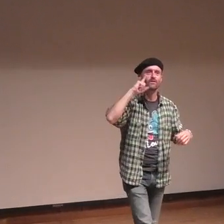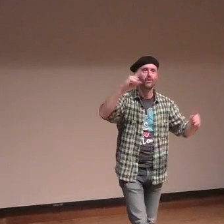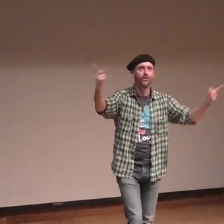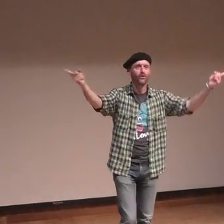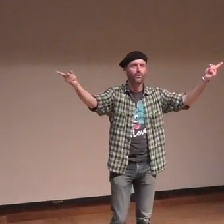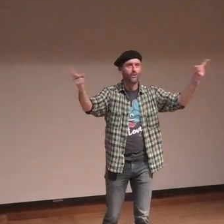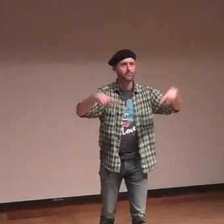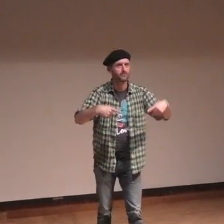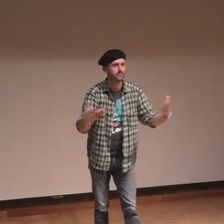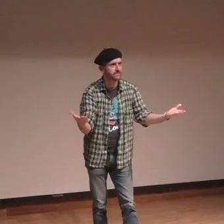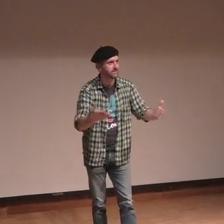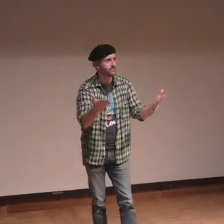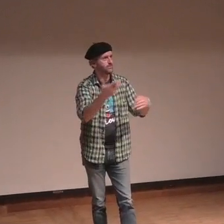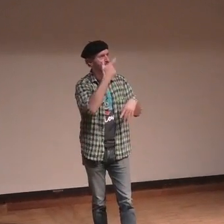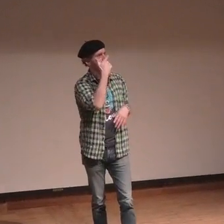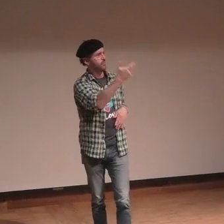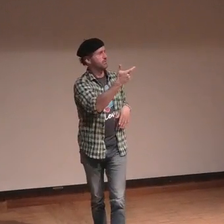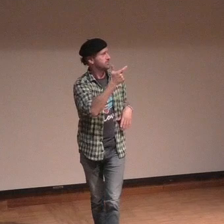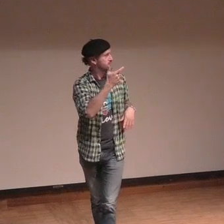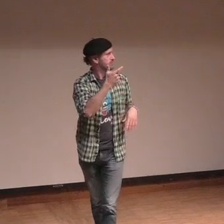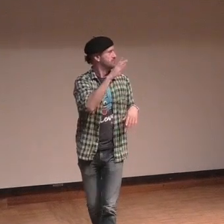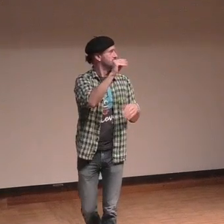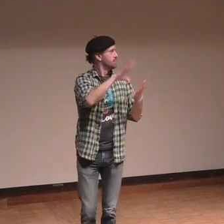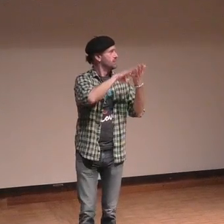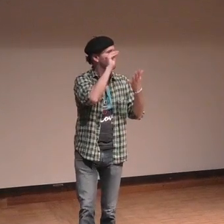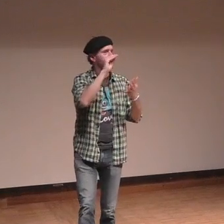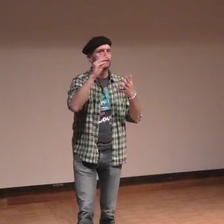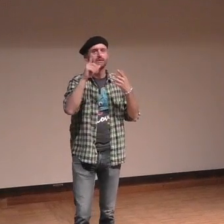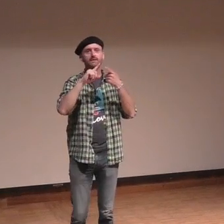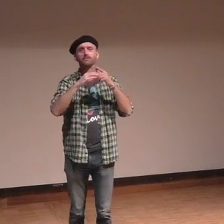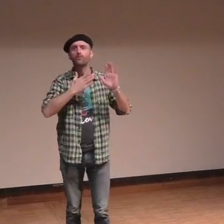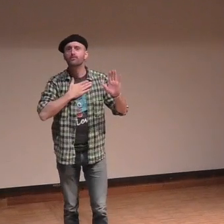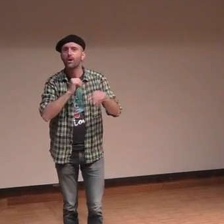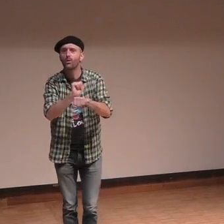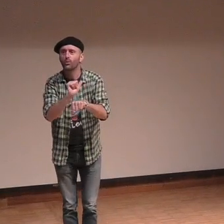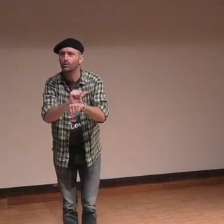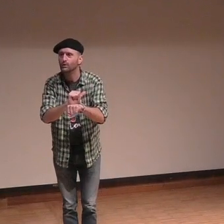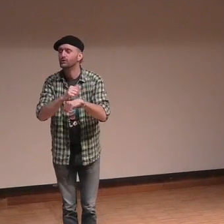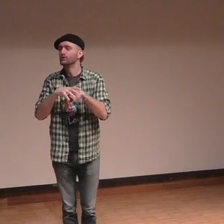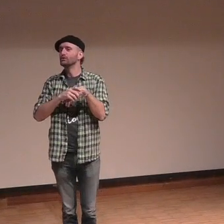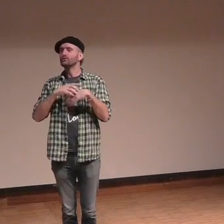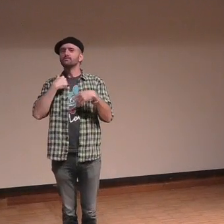Hello, everyone. First of all, I want to say thank you for coming and for watching the show.